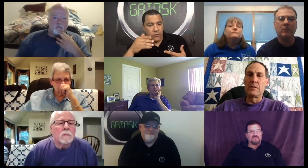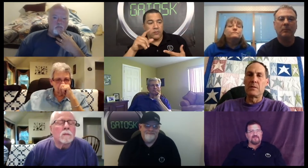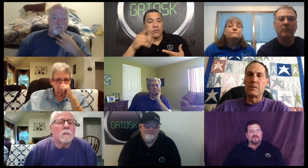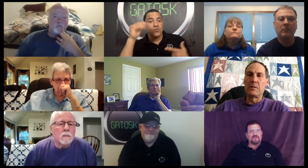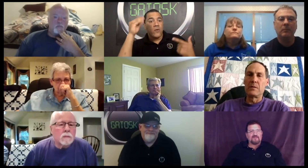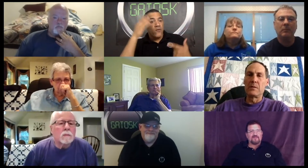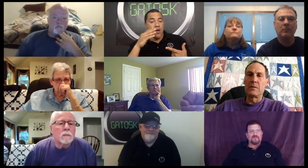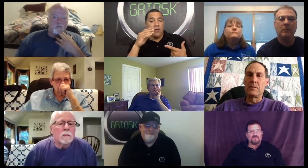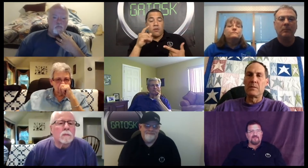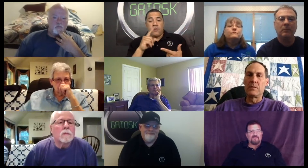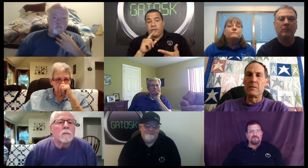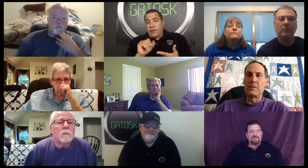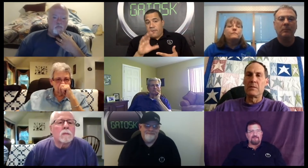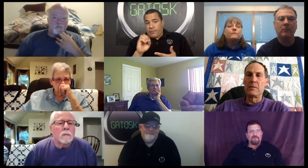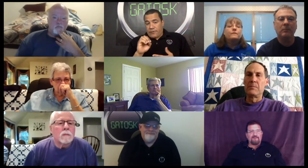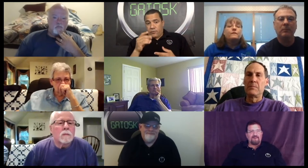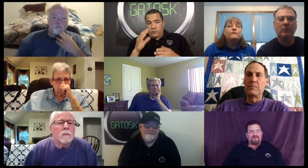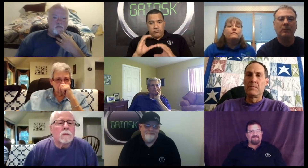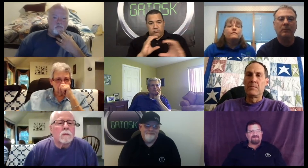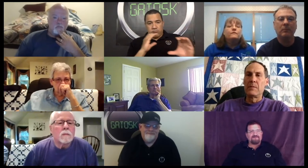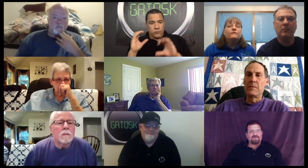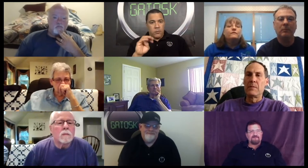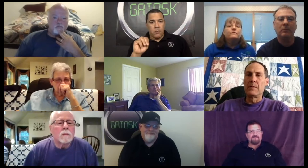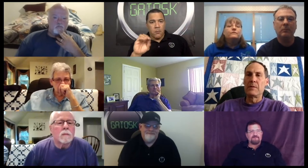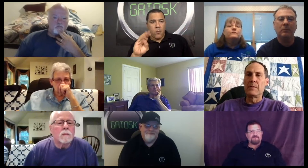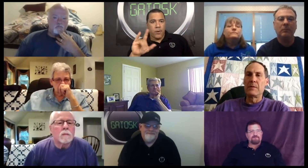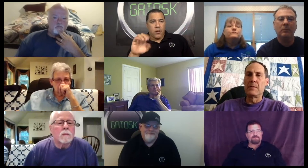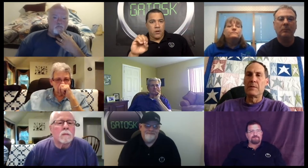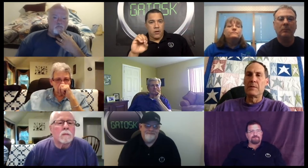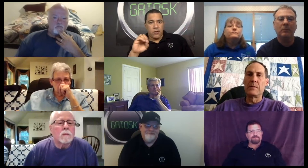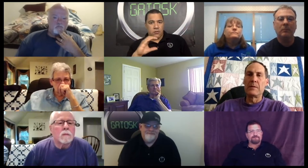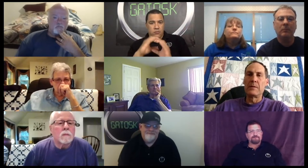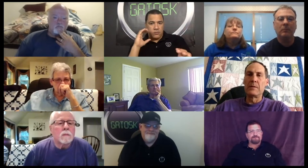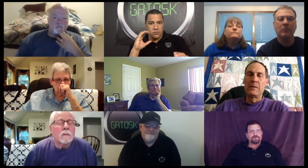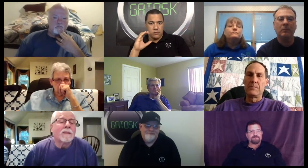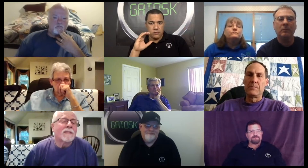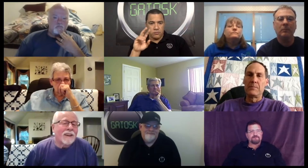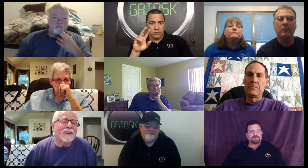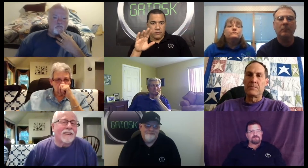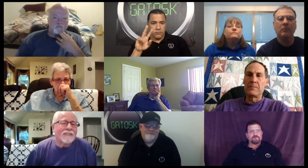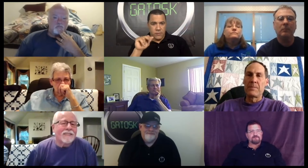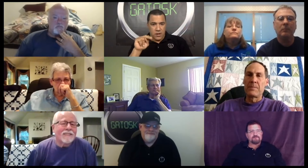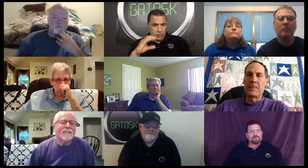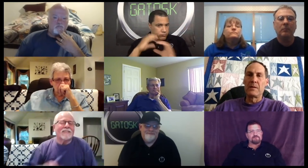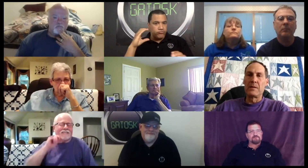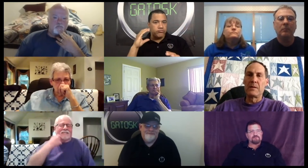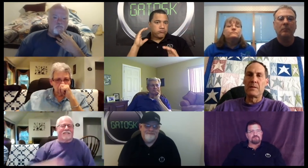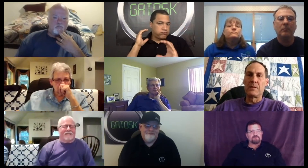as well. The storefront could be possibly mobile, like in a van,